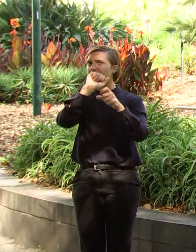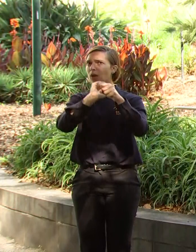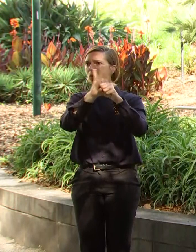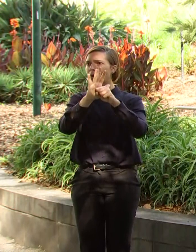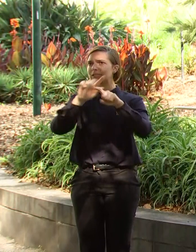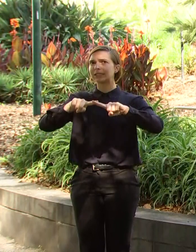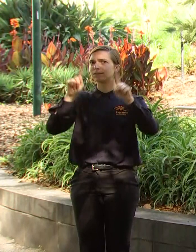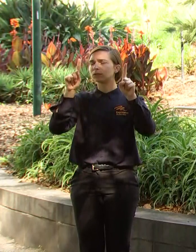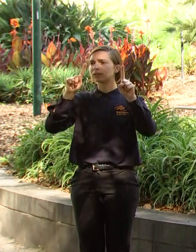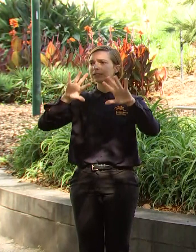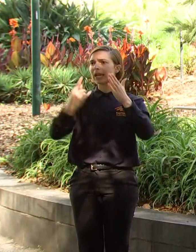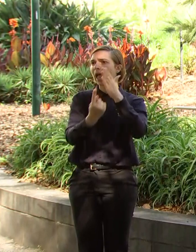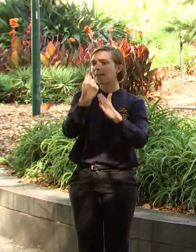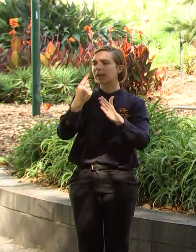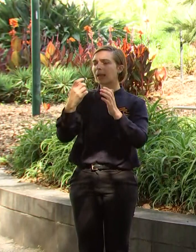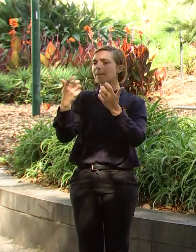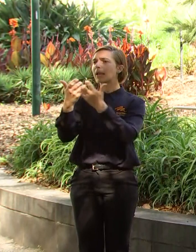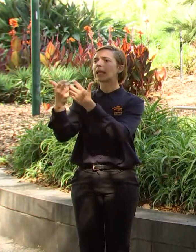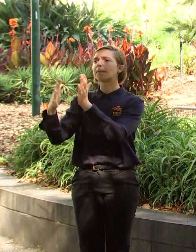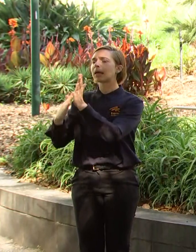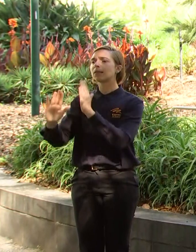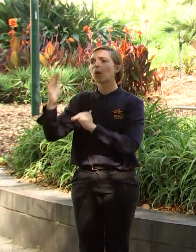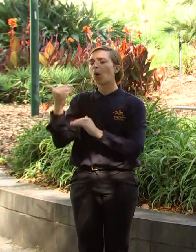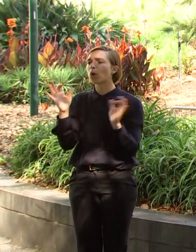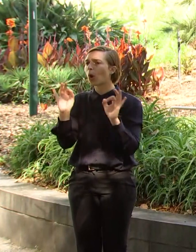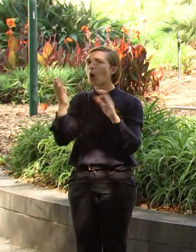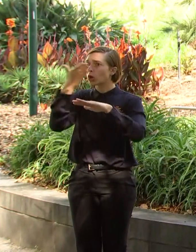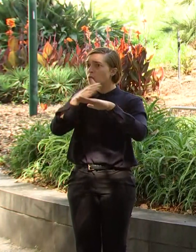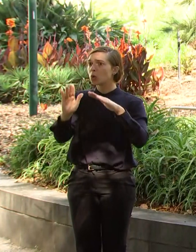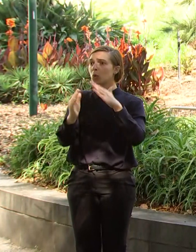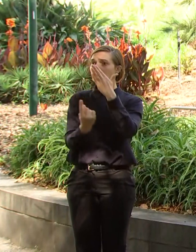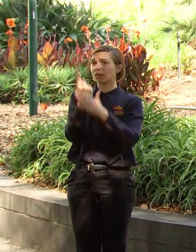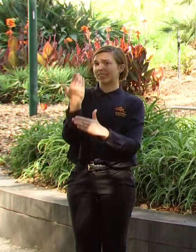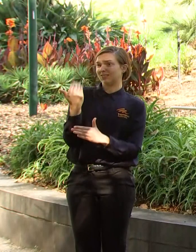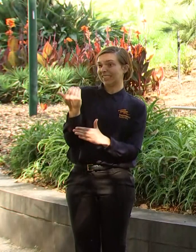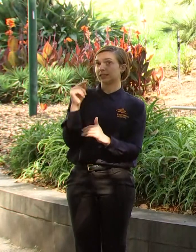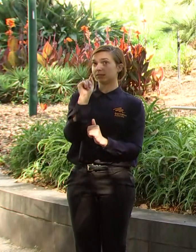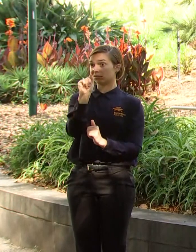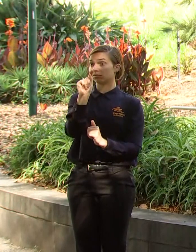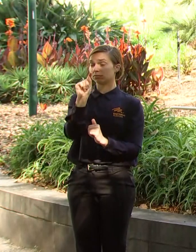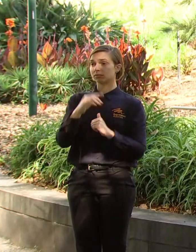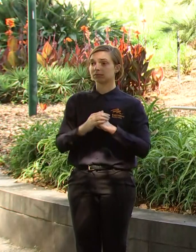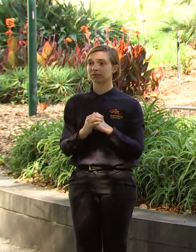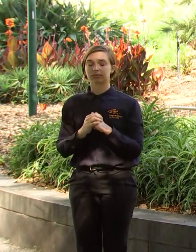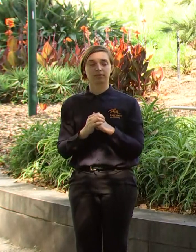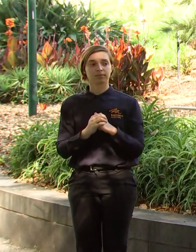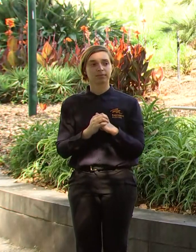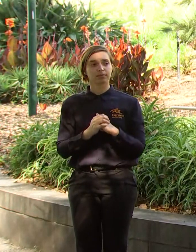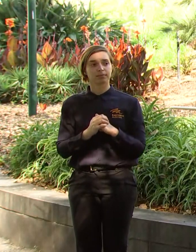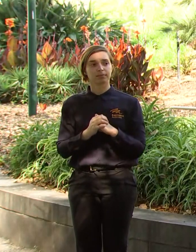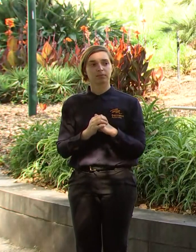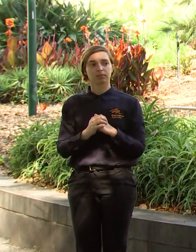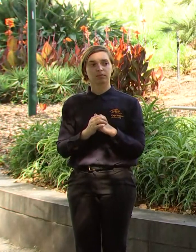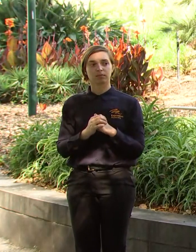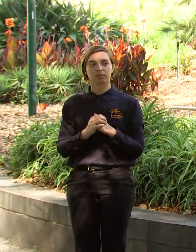new strain is that it is new. To report otherwise is simply wrong. Doherty Institute says that it was a precursor to